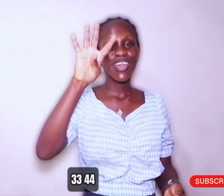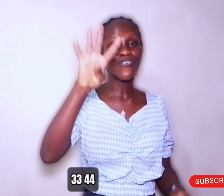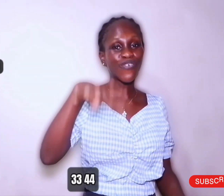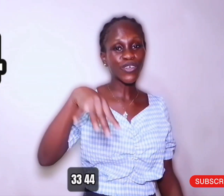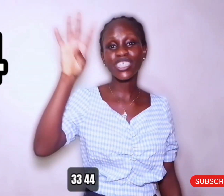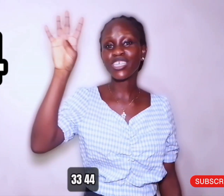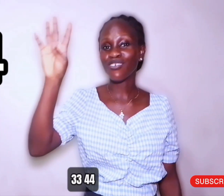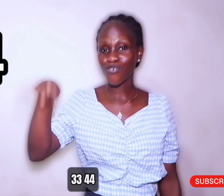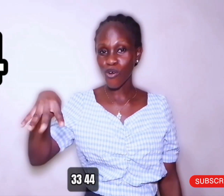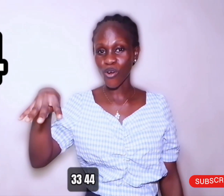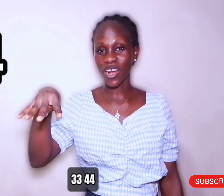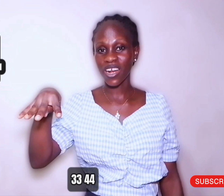44,